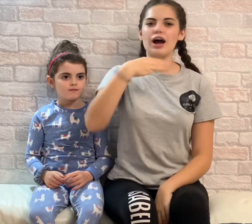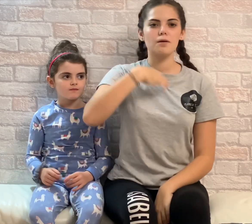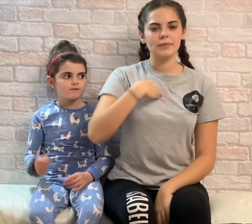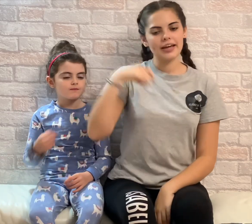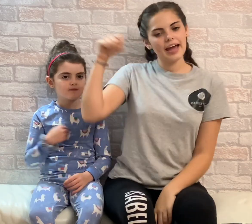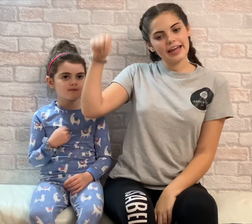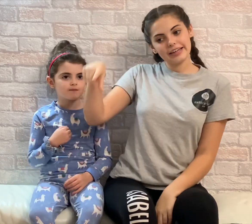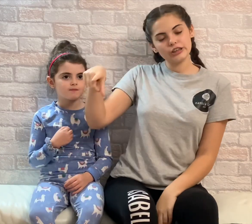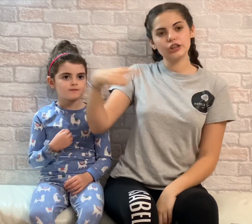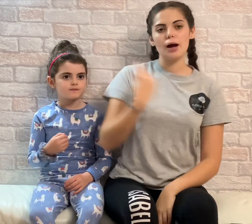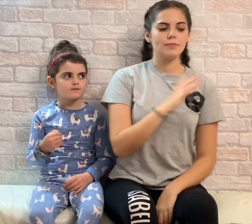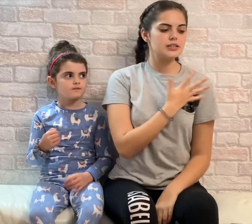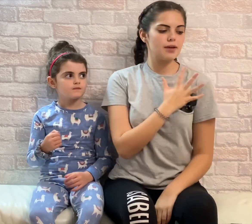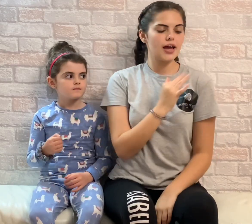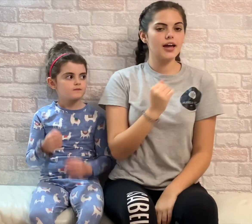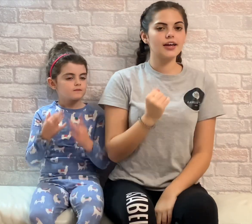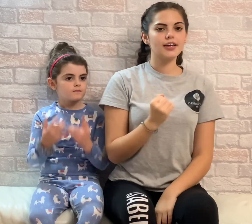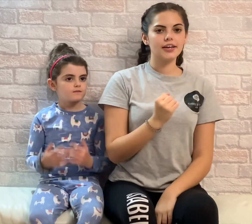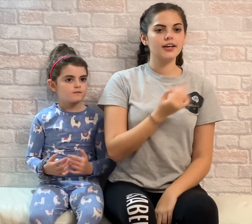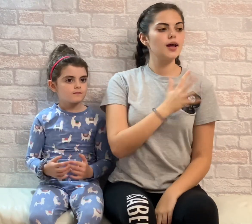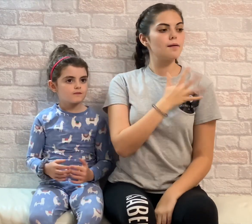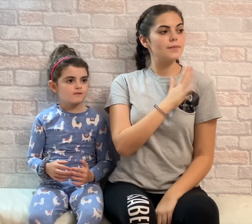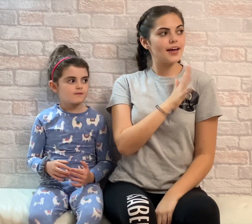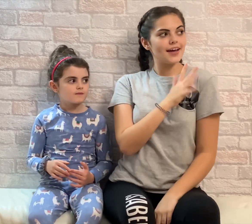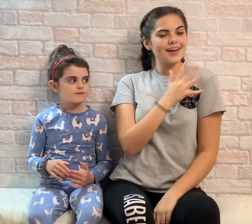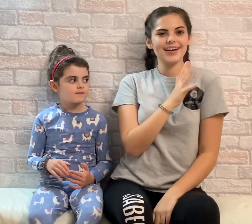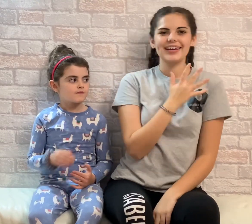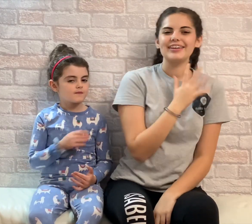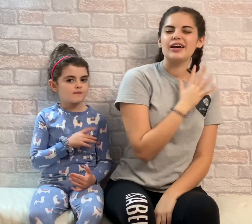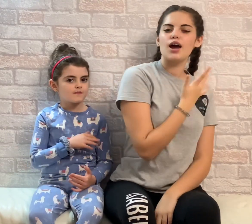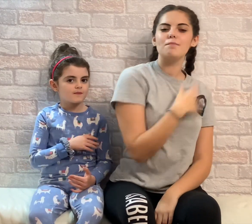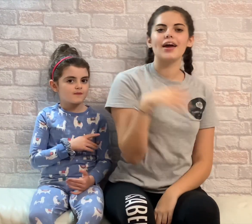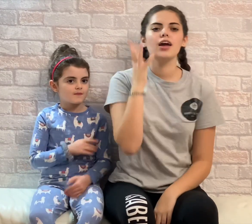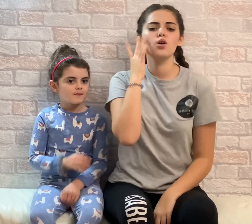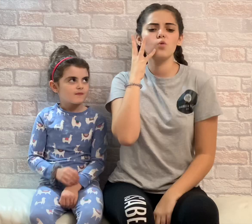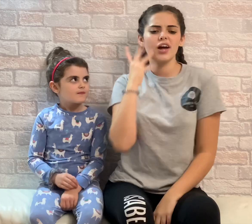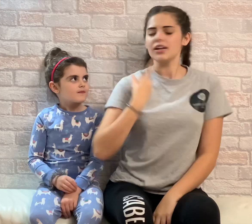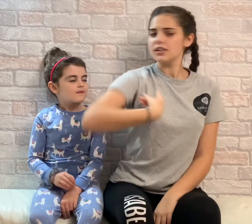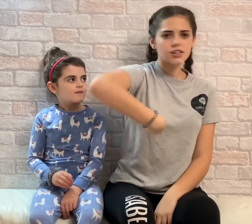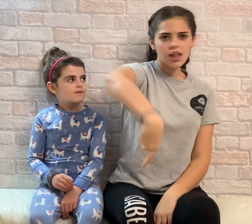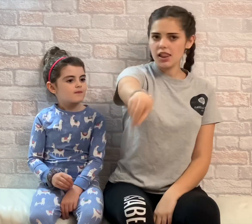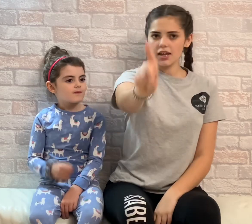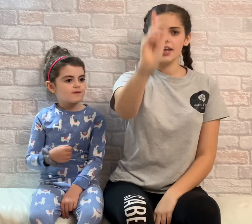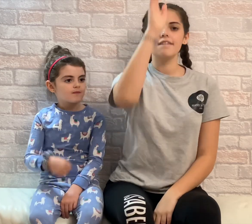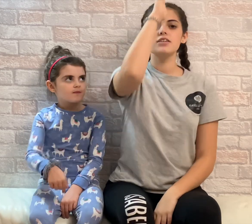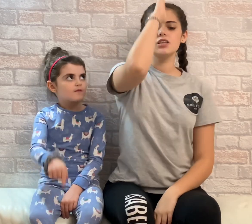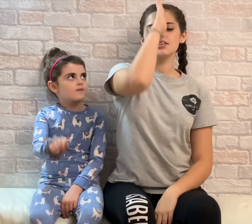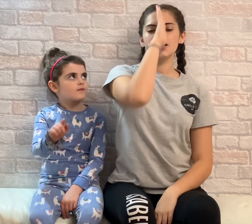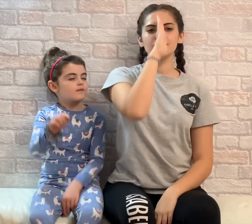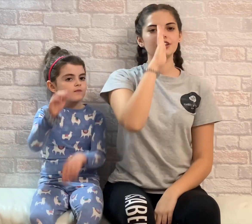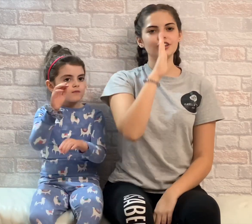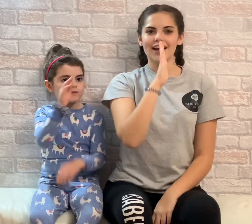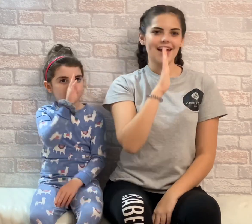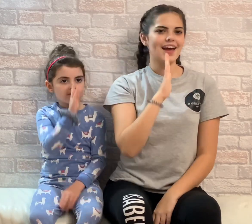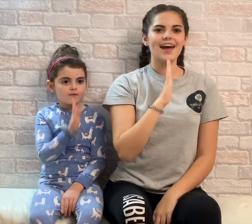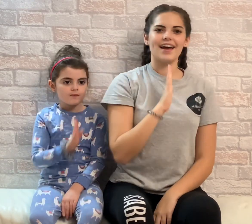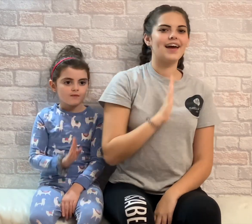me. Each drop is pain, pain, pain when you leave. It's such a shame.